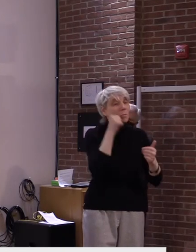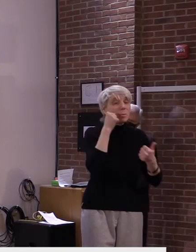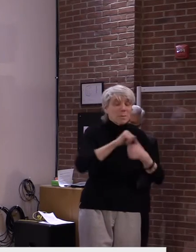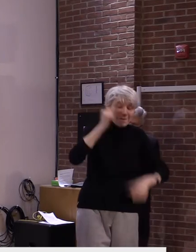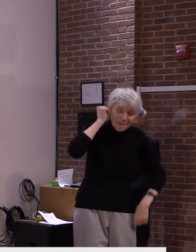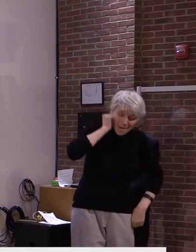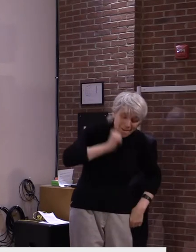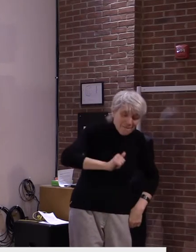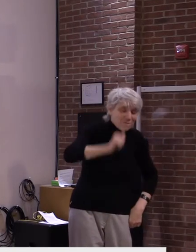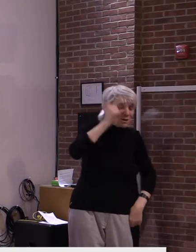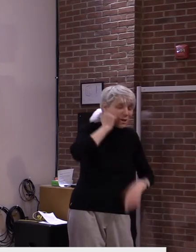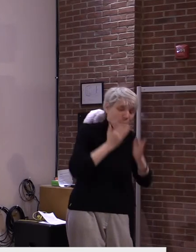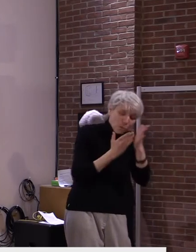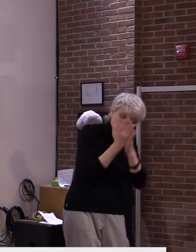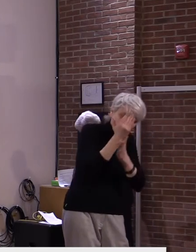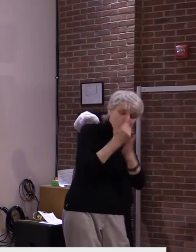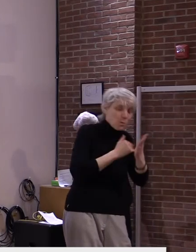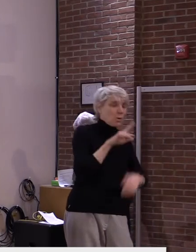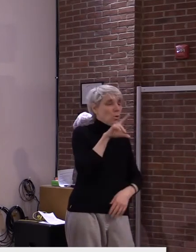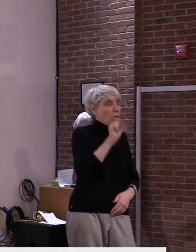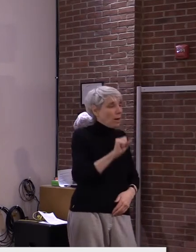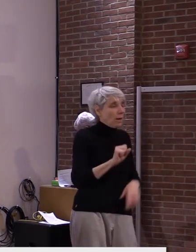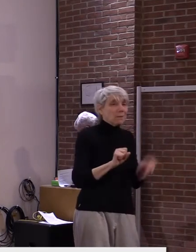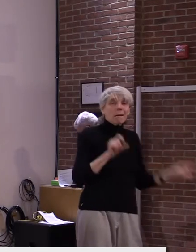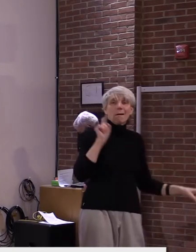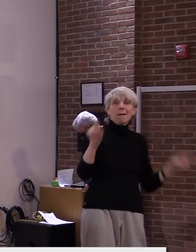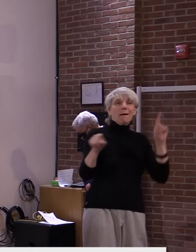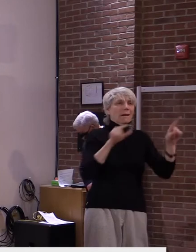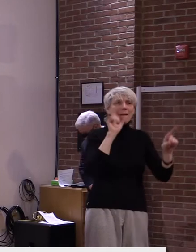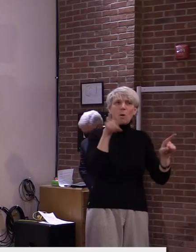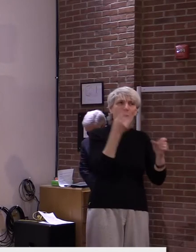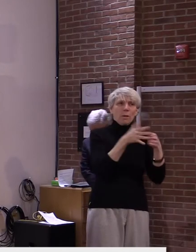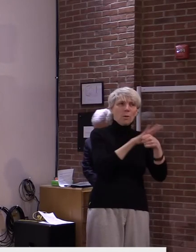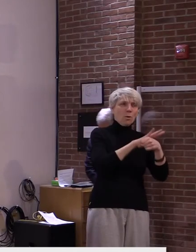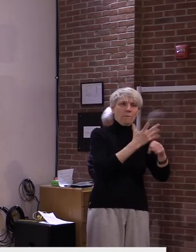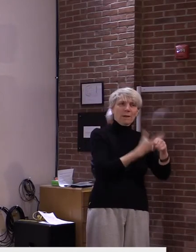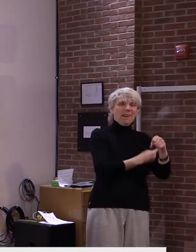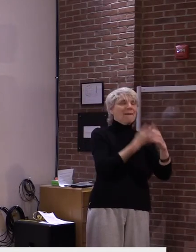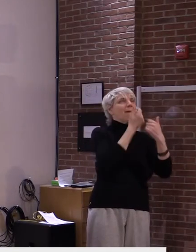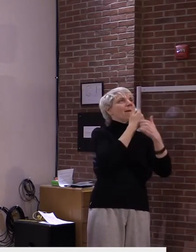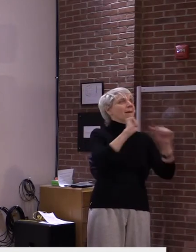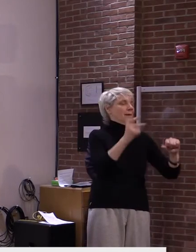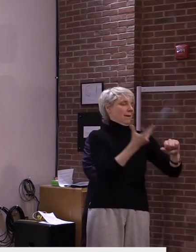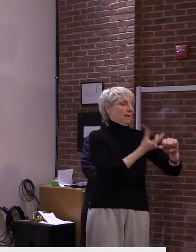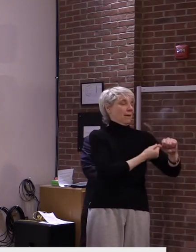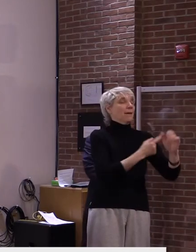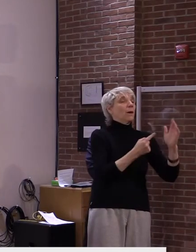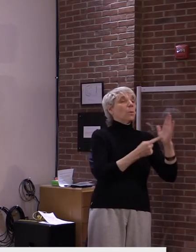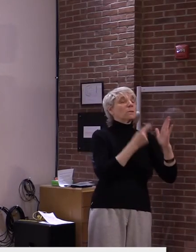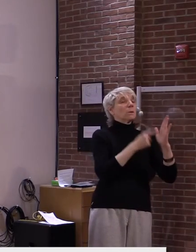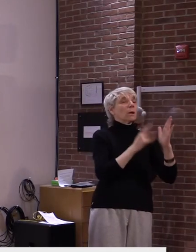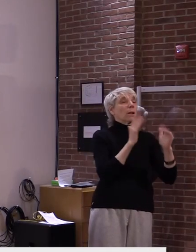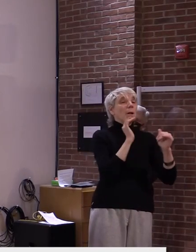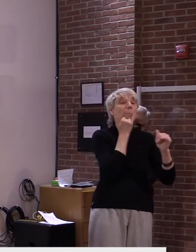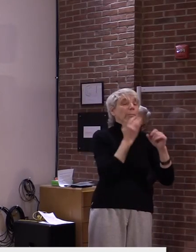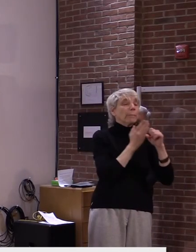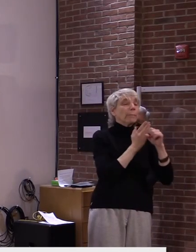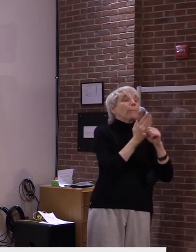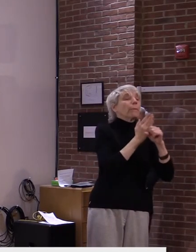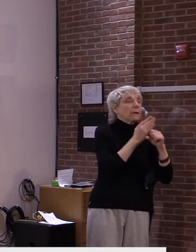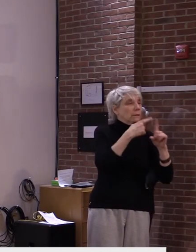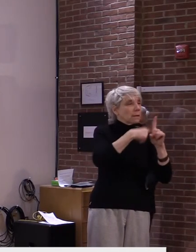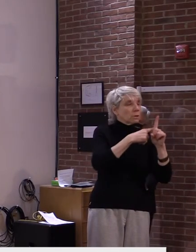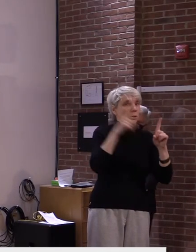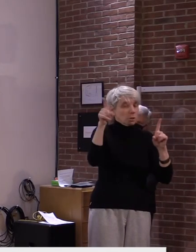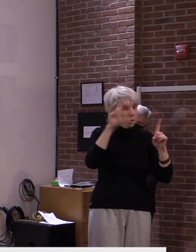country for some vaccine or another. And as long as the vaccine has been approved for use and it's